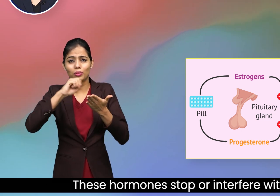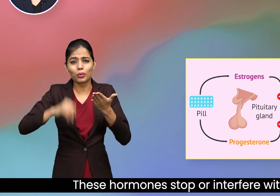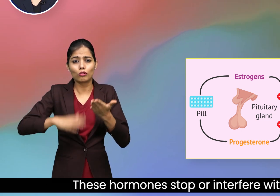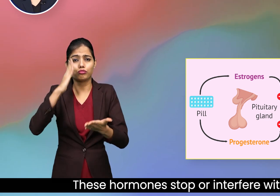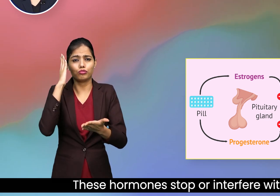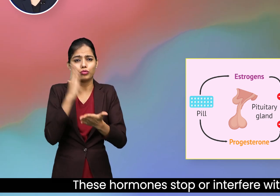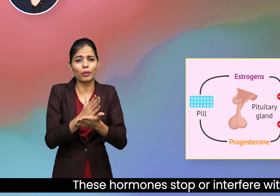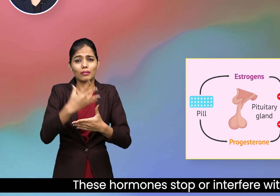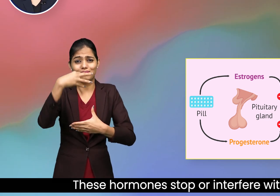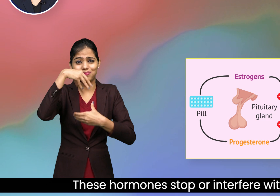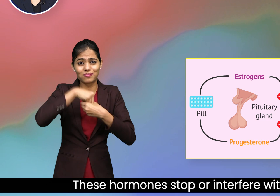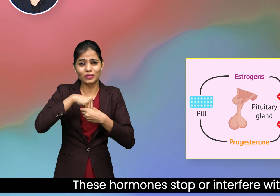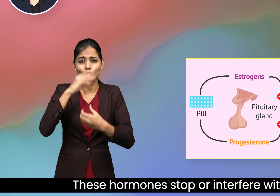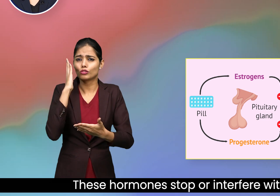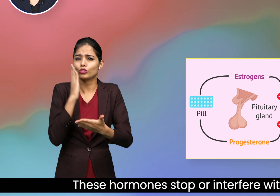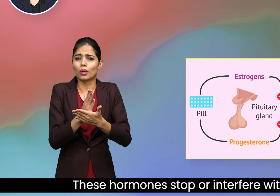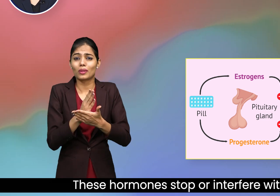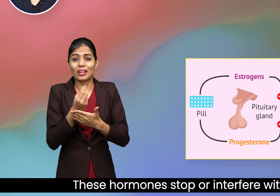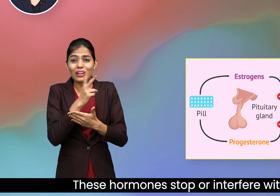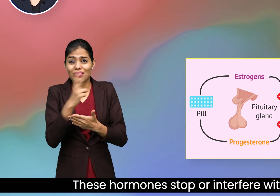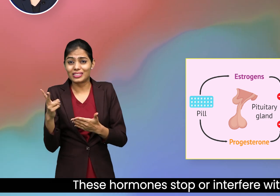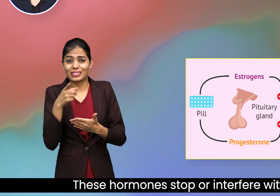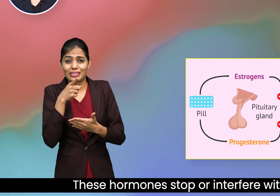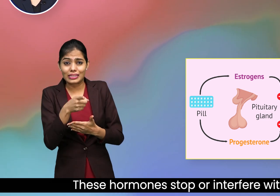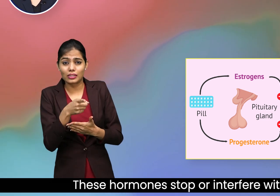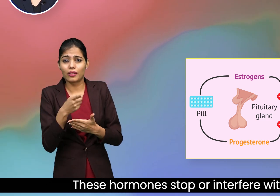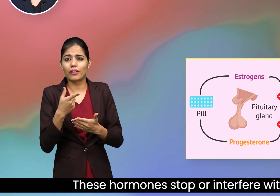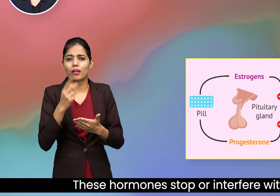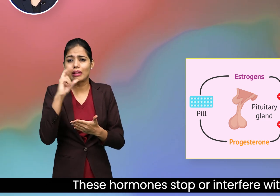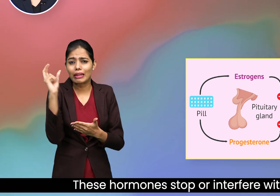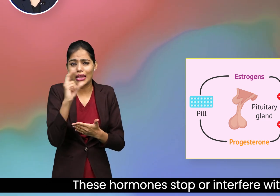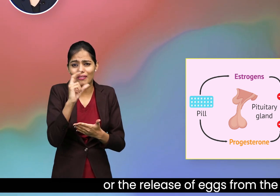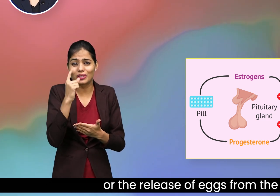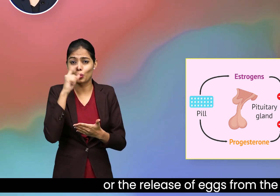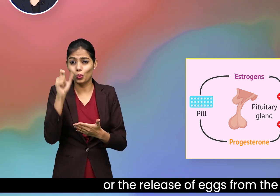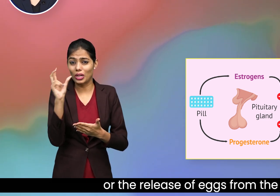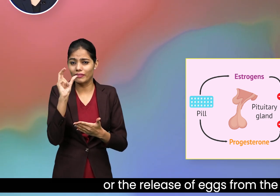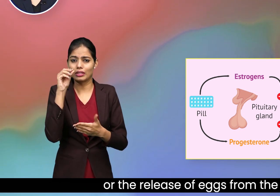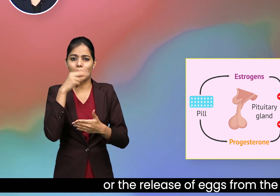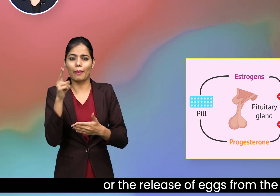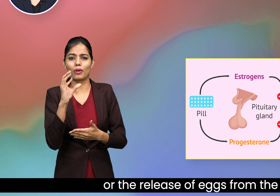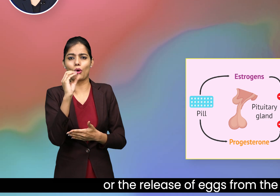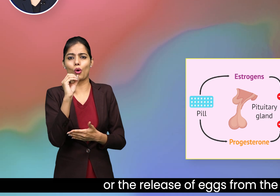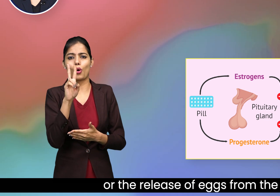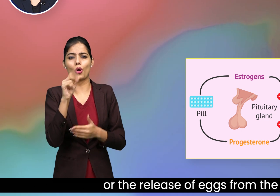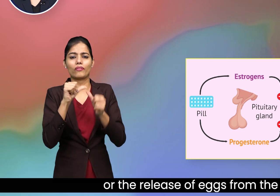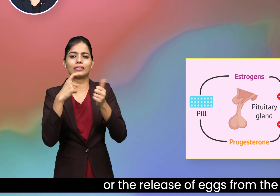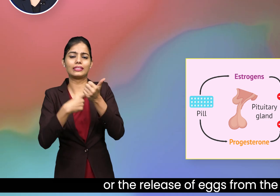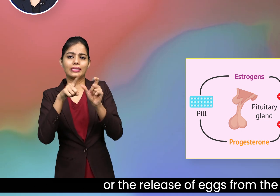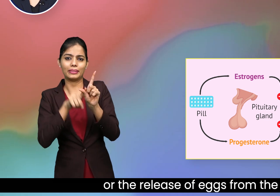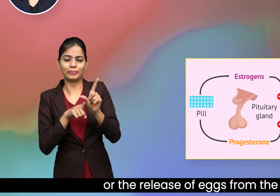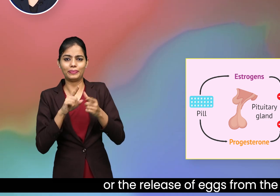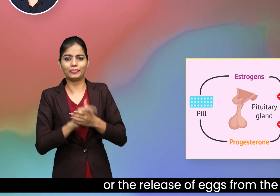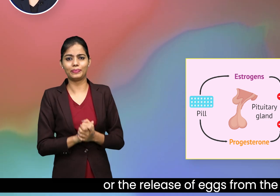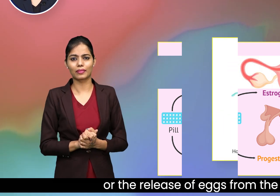These hormones stop or interfere with ovulation or the release of eggs from